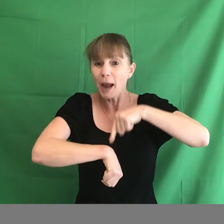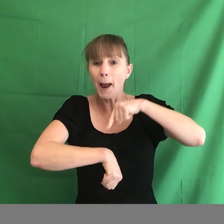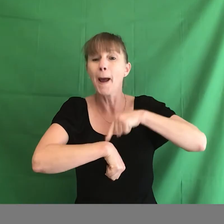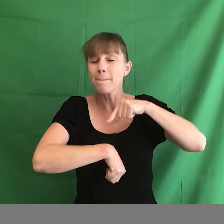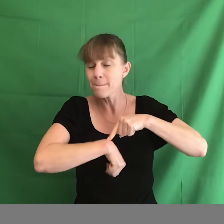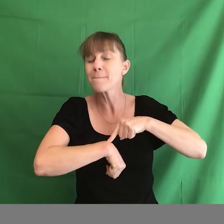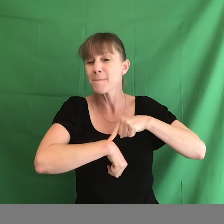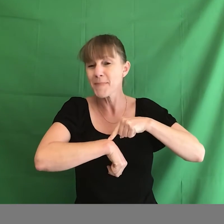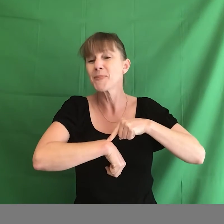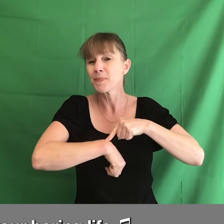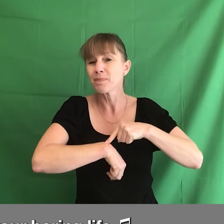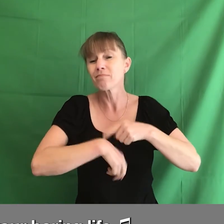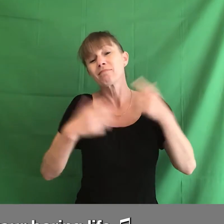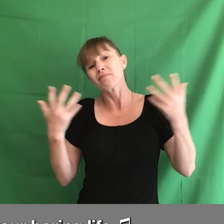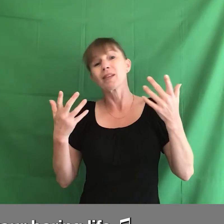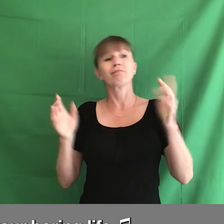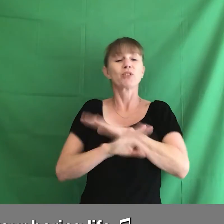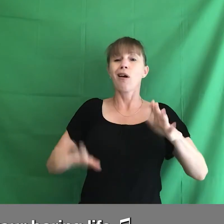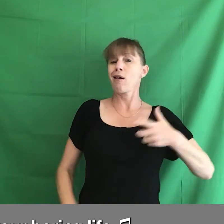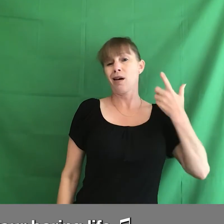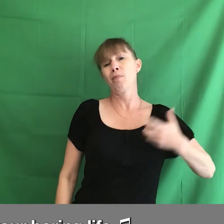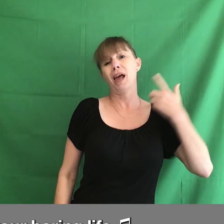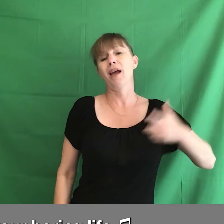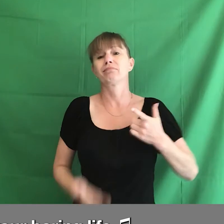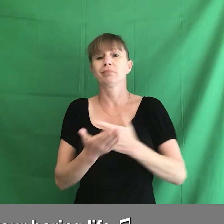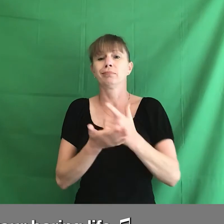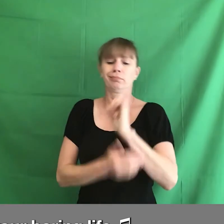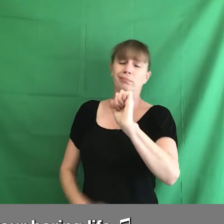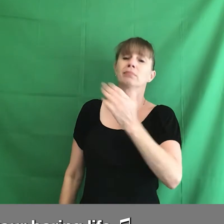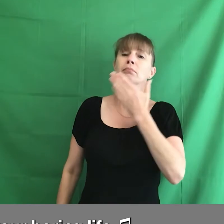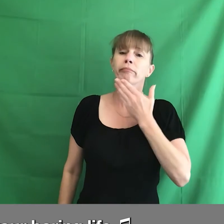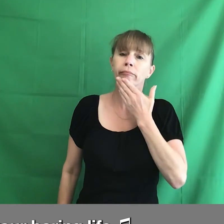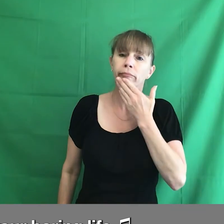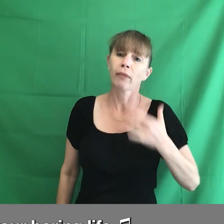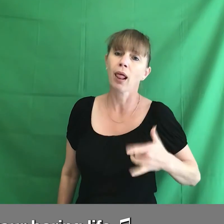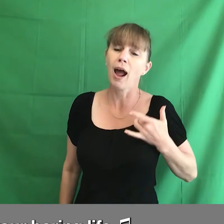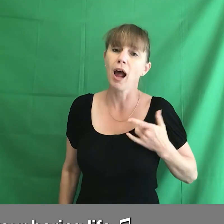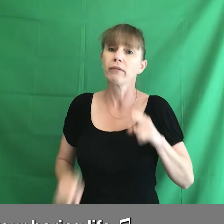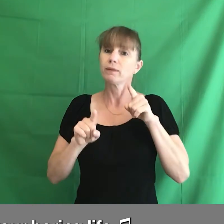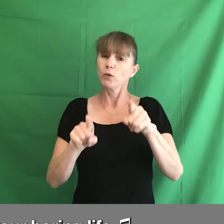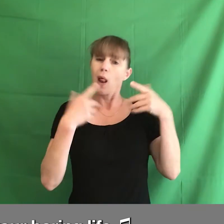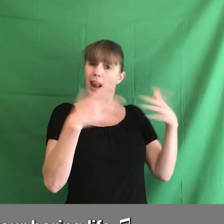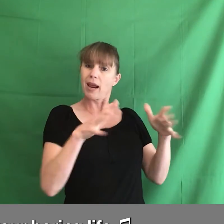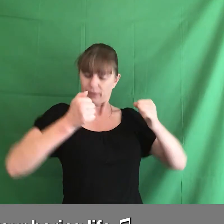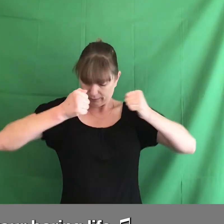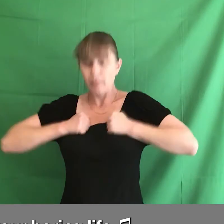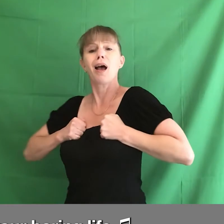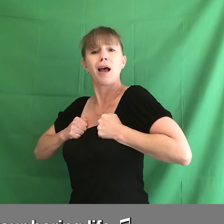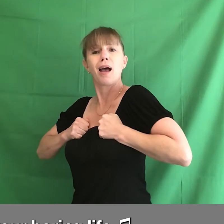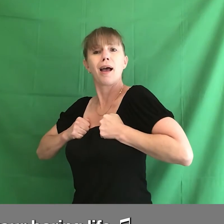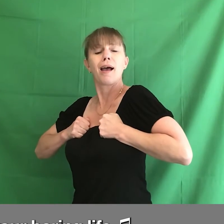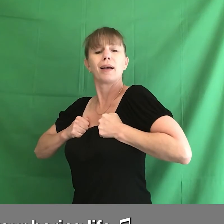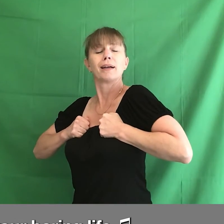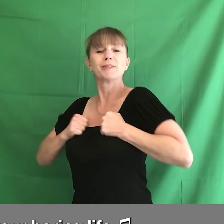the time. We'll not complain about your boring life if you'll just leave me